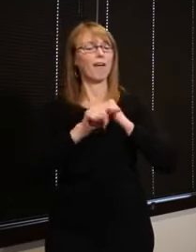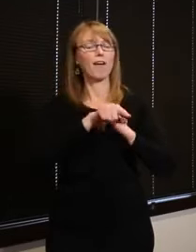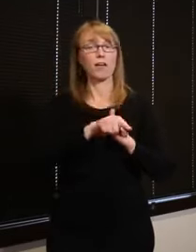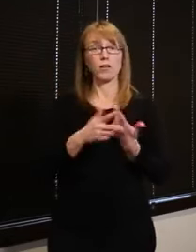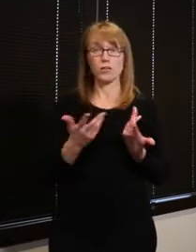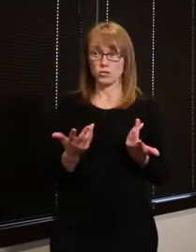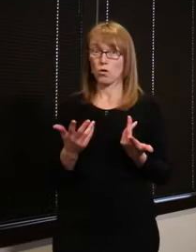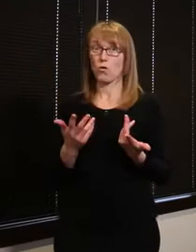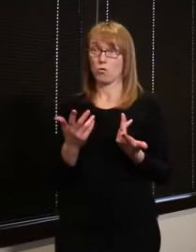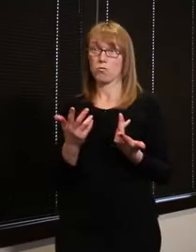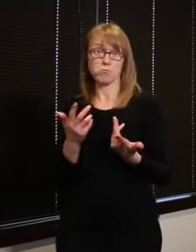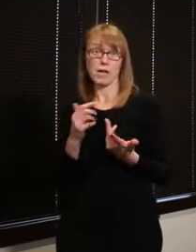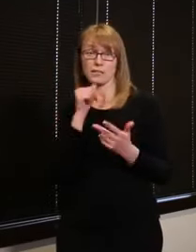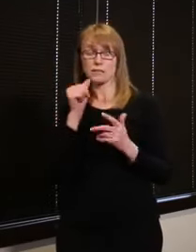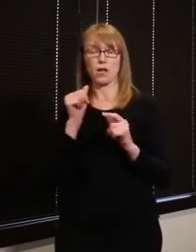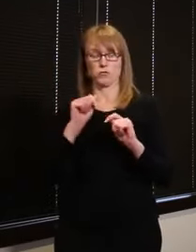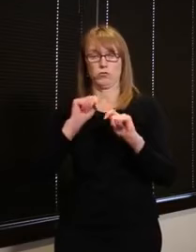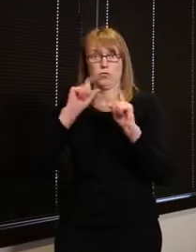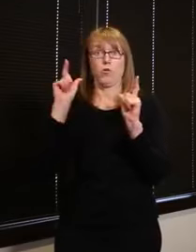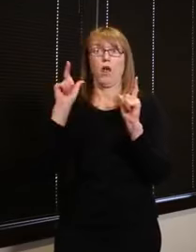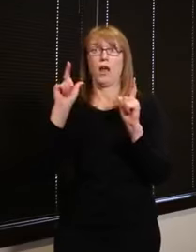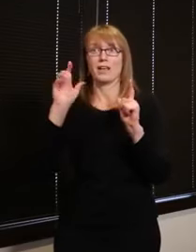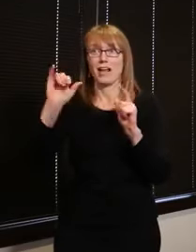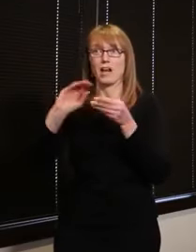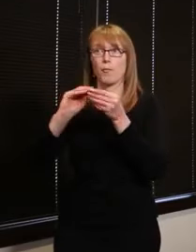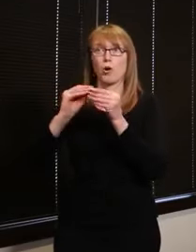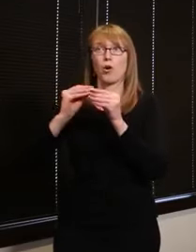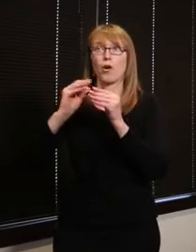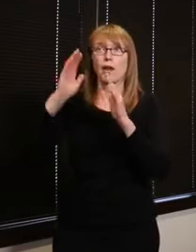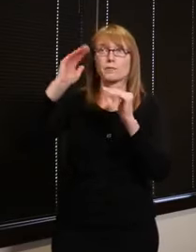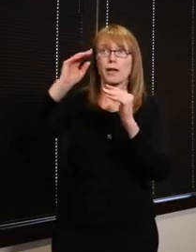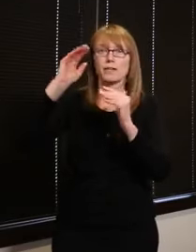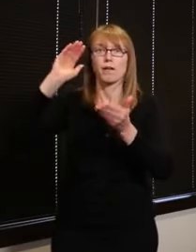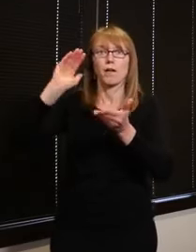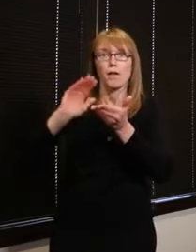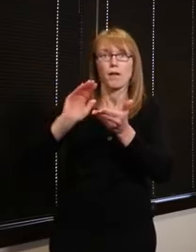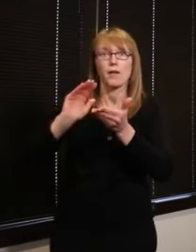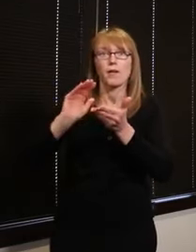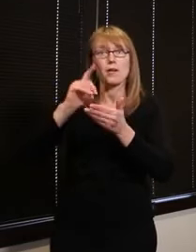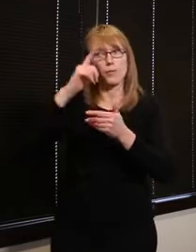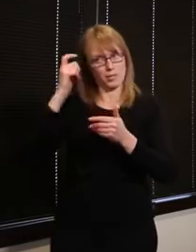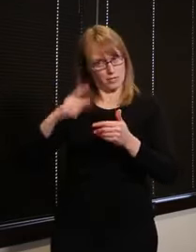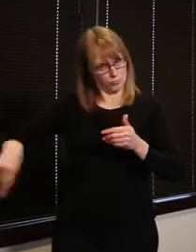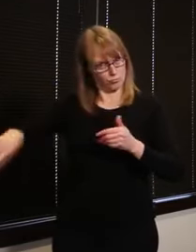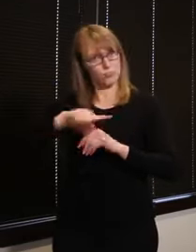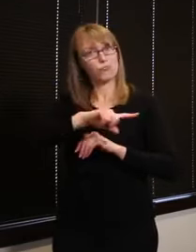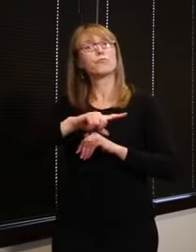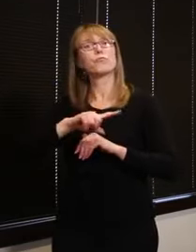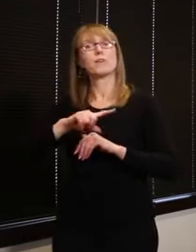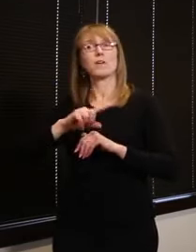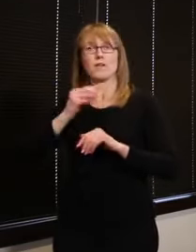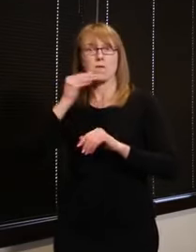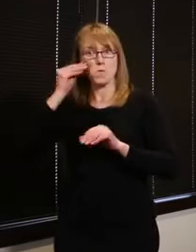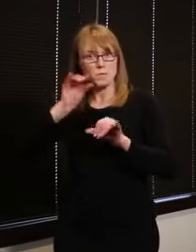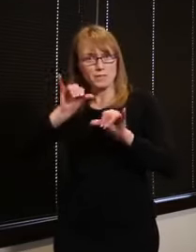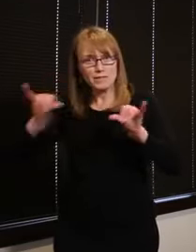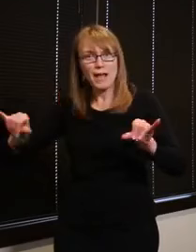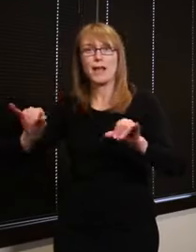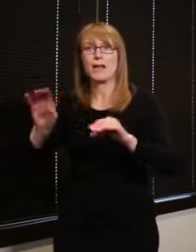efforts. So it's not surprising that they've come down, but we'll learn more this week when we run our models again.